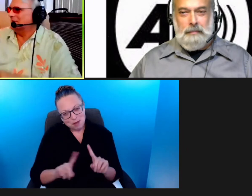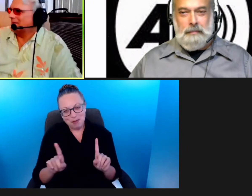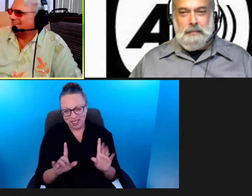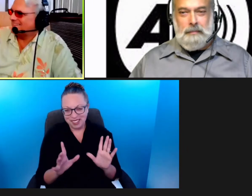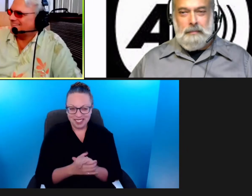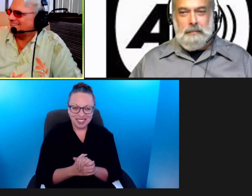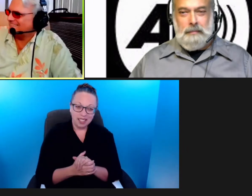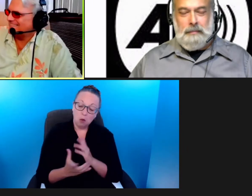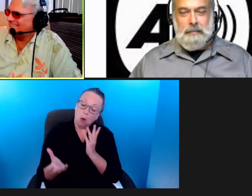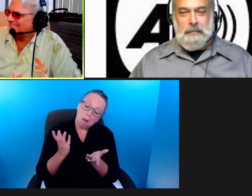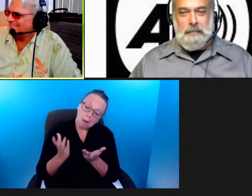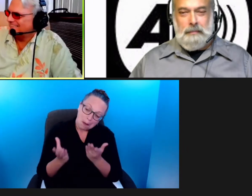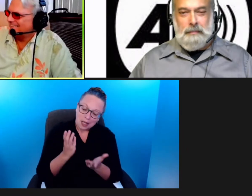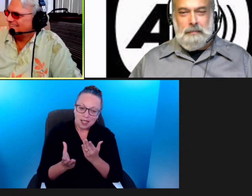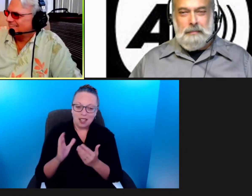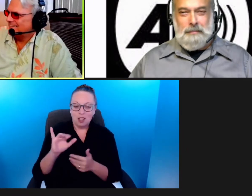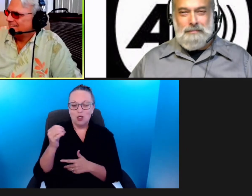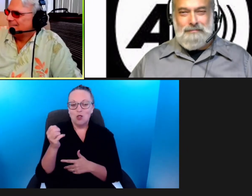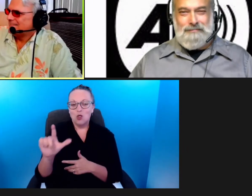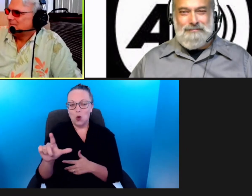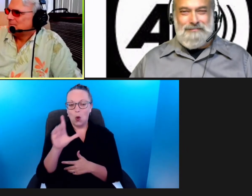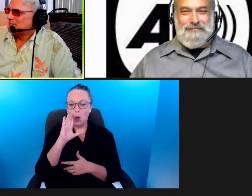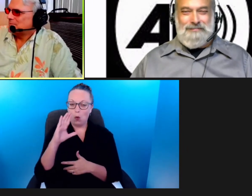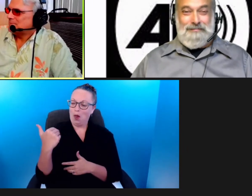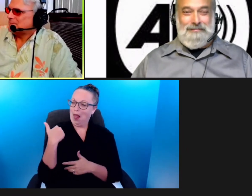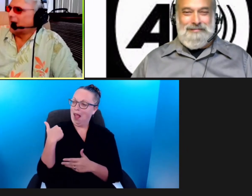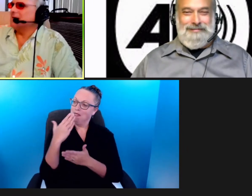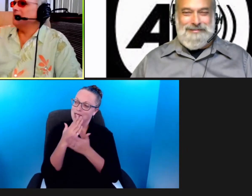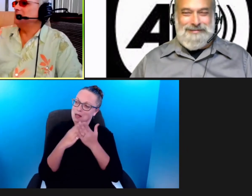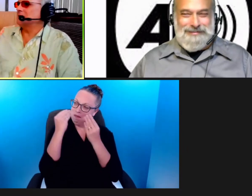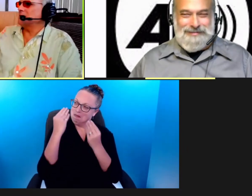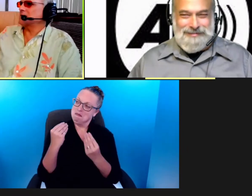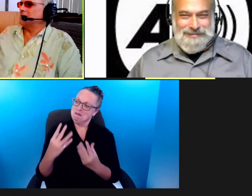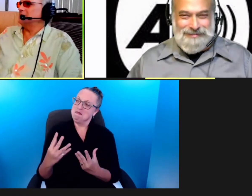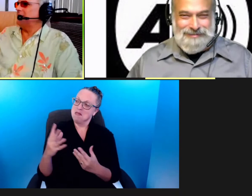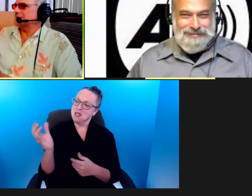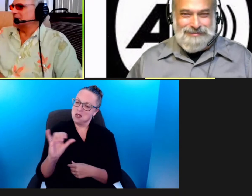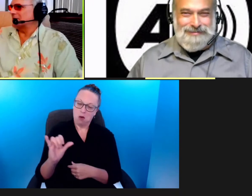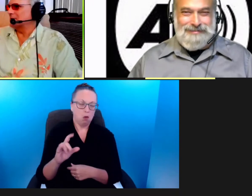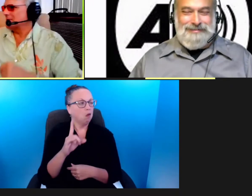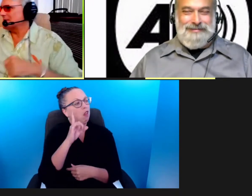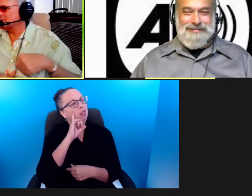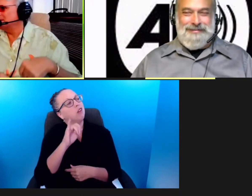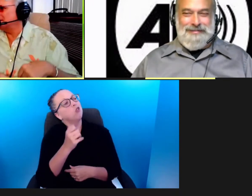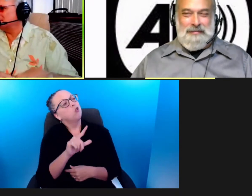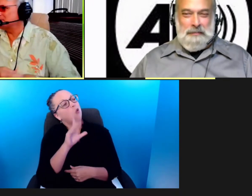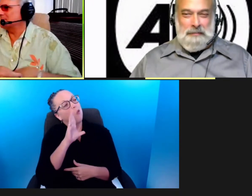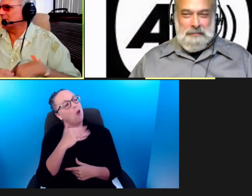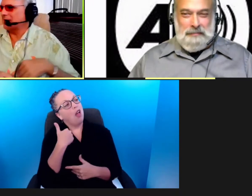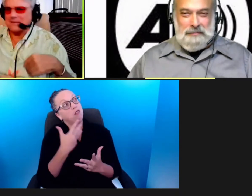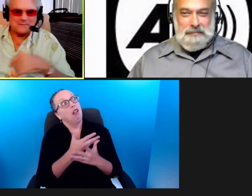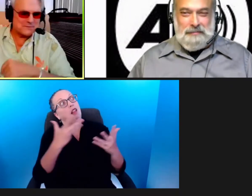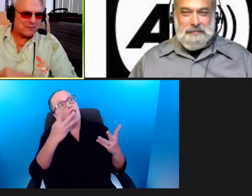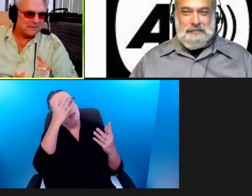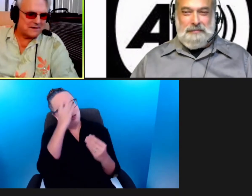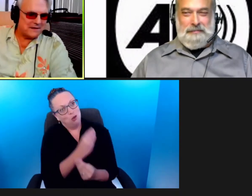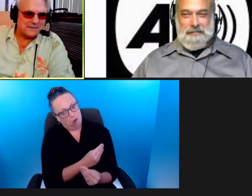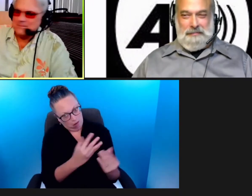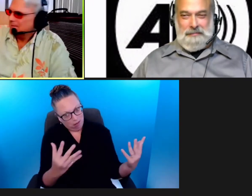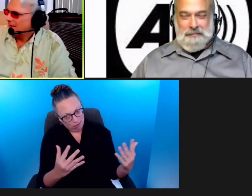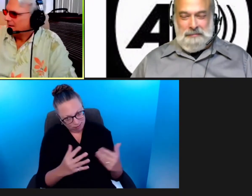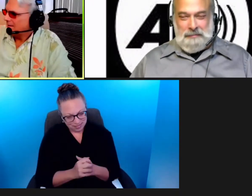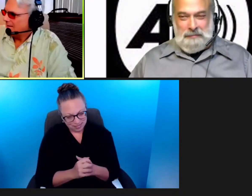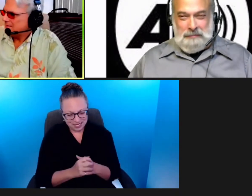little one. Maybe Joel will have some reveals for us, too. I think Joel's going to have a lot to share with us when he comes rolling